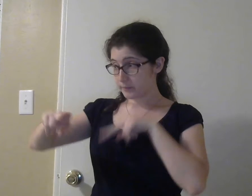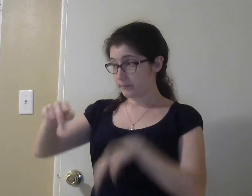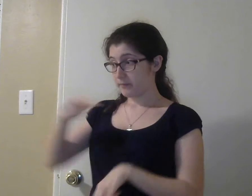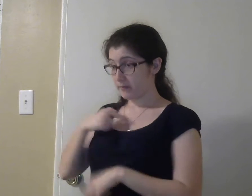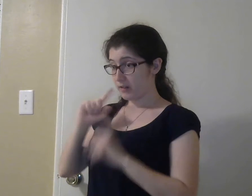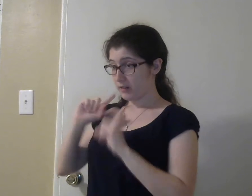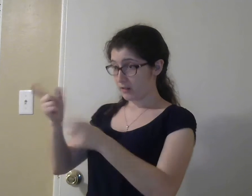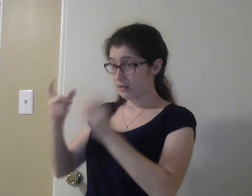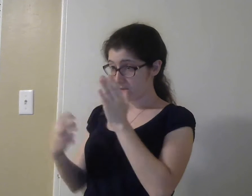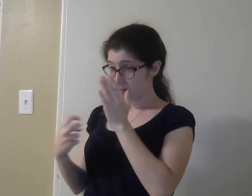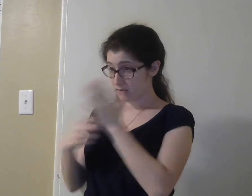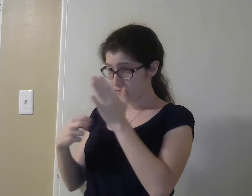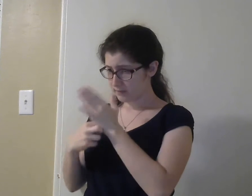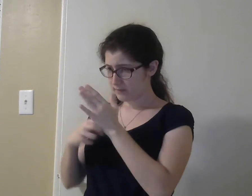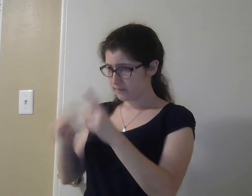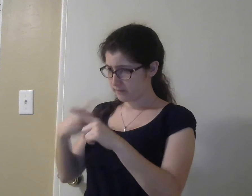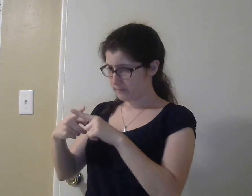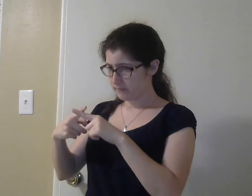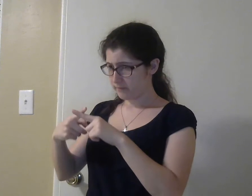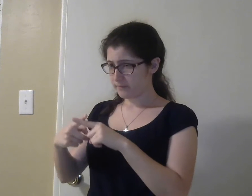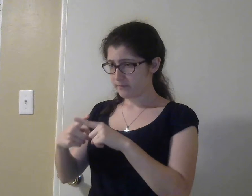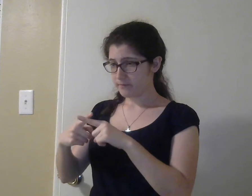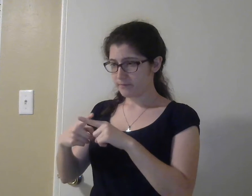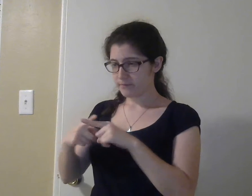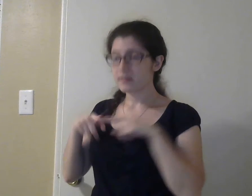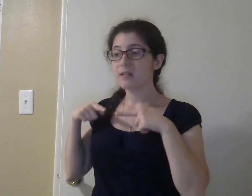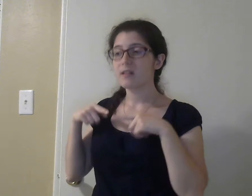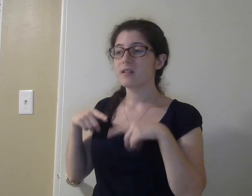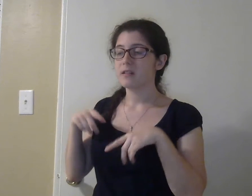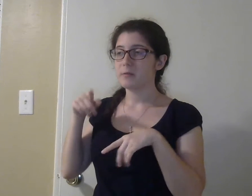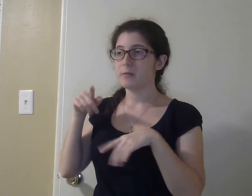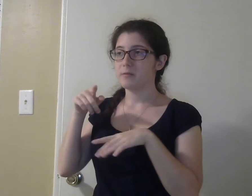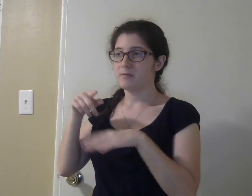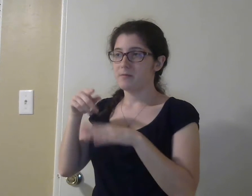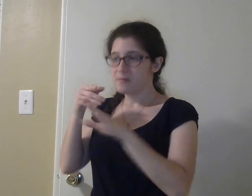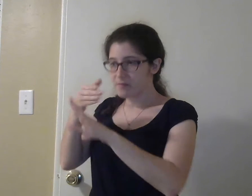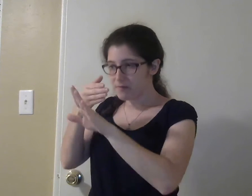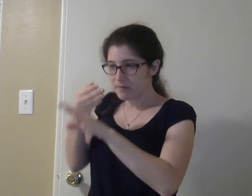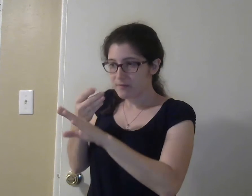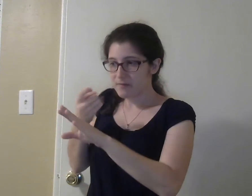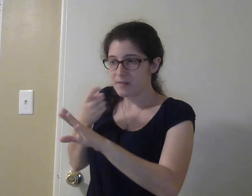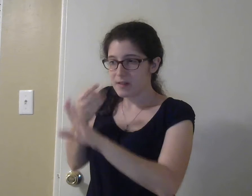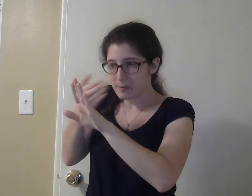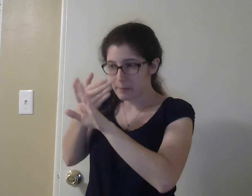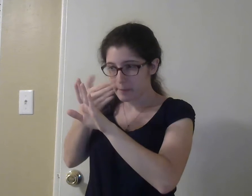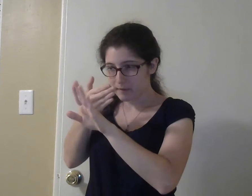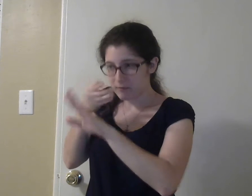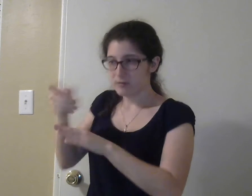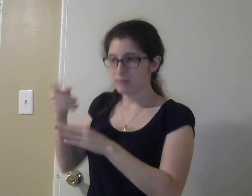train? And the point she was making is God will give us what we